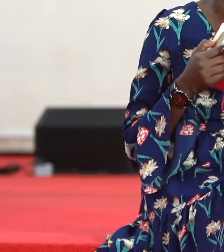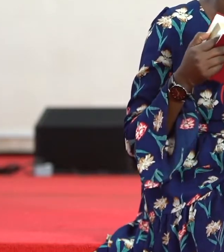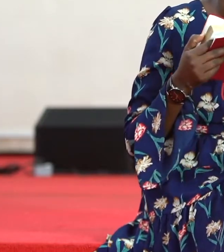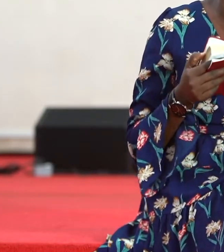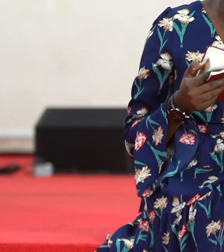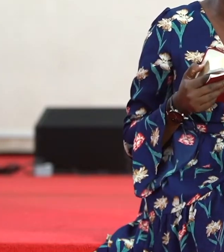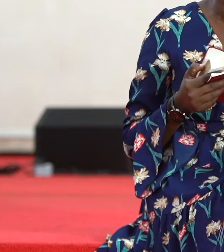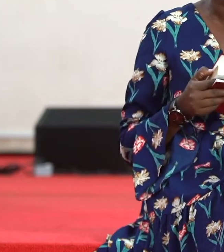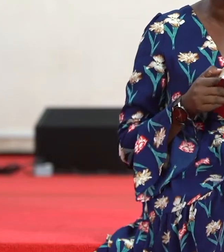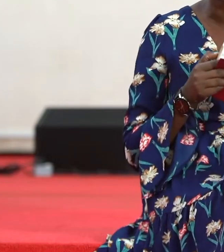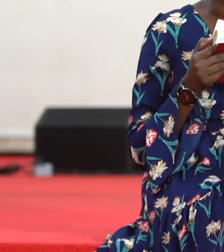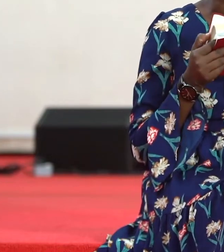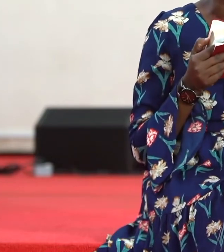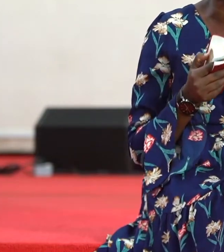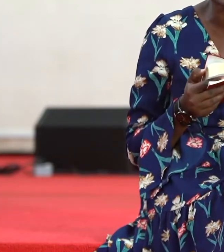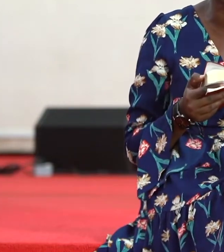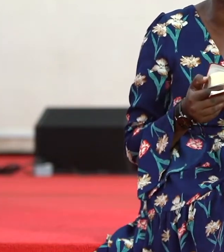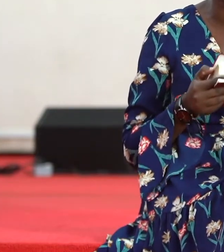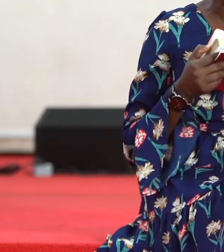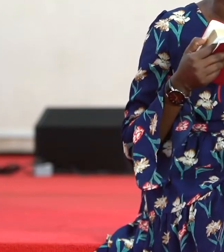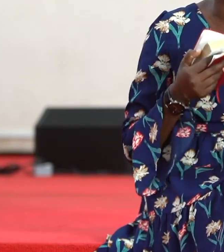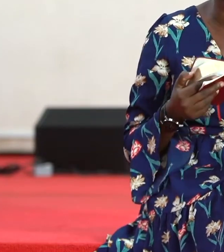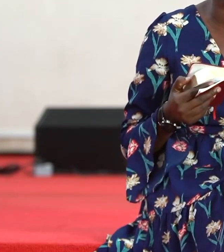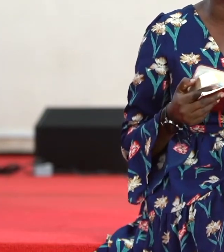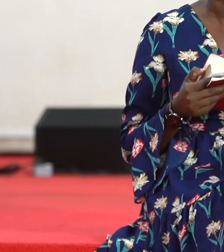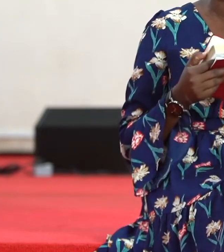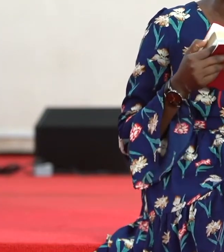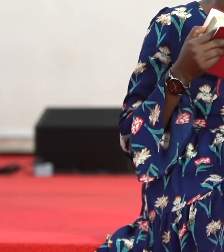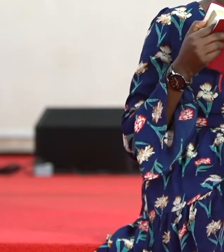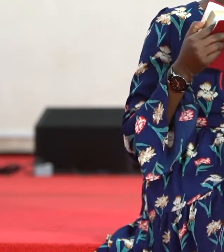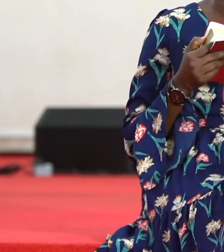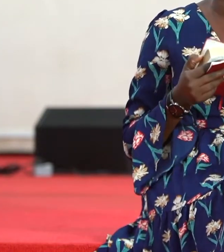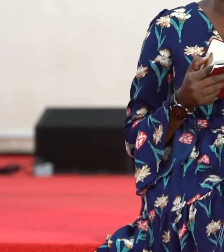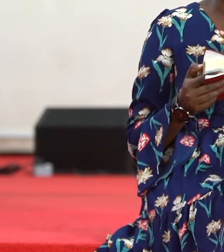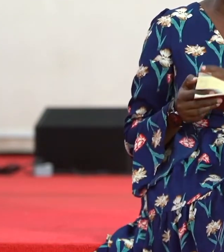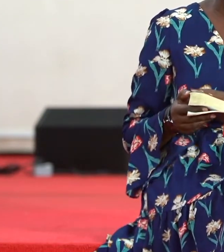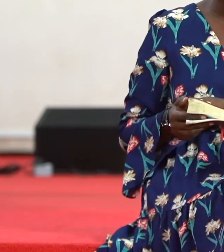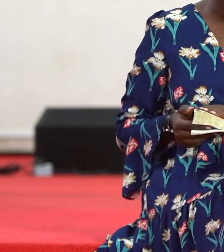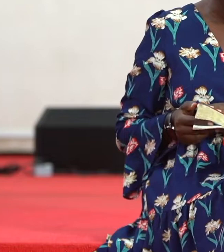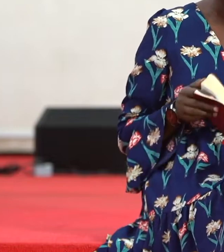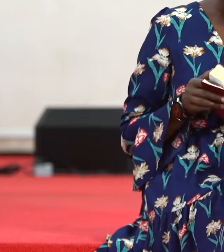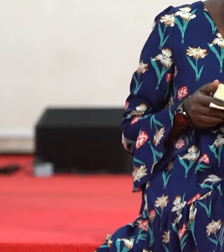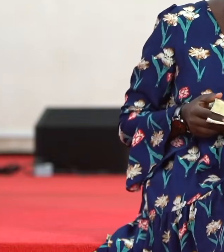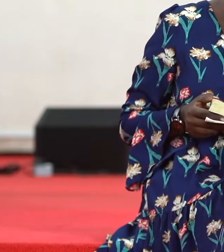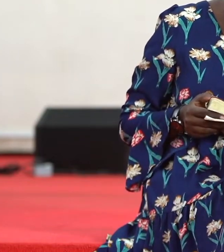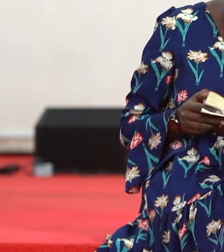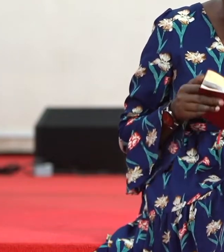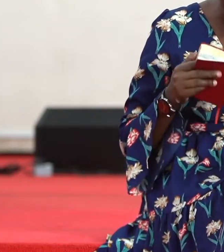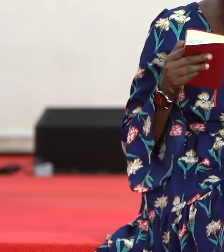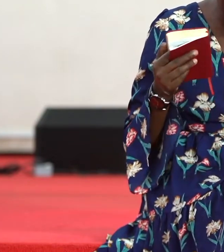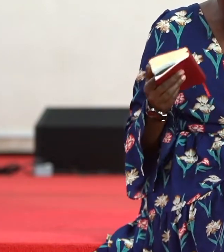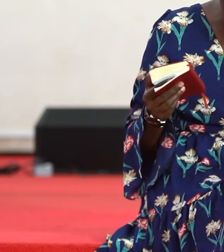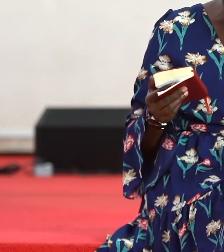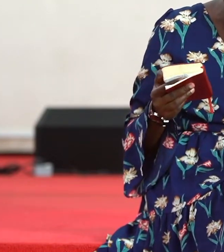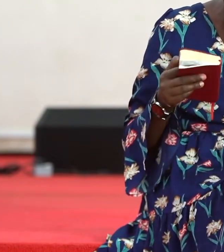it is a blessing. It's an incredible blessing to have the gift of the Holy Spirit. The Bible says that we